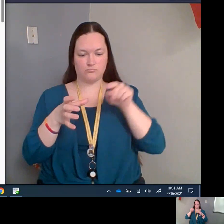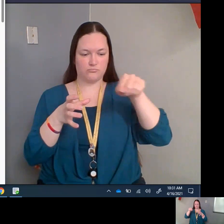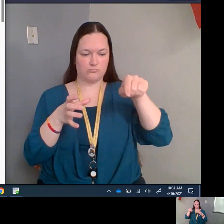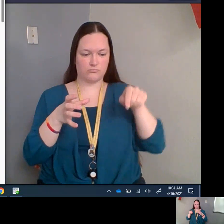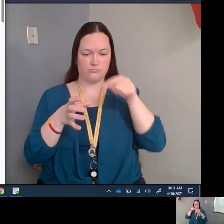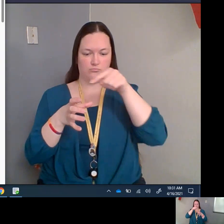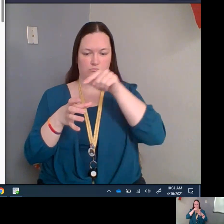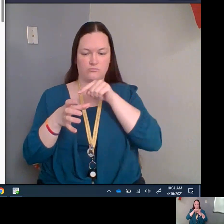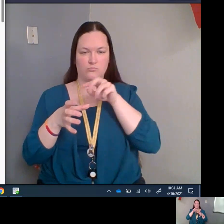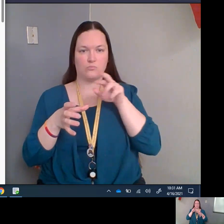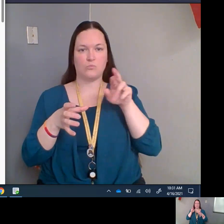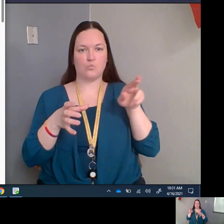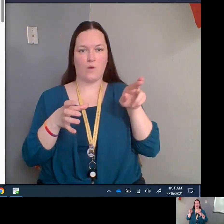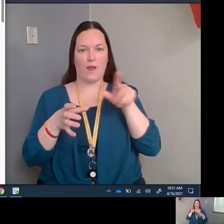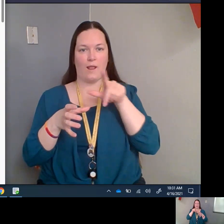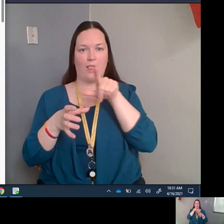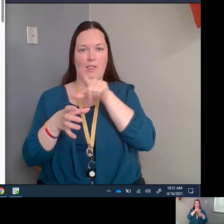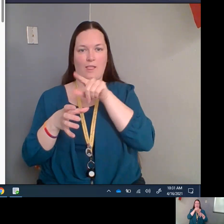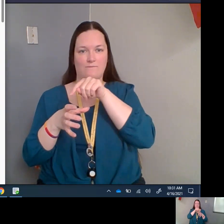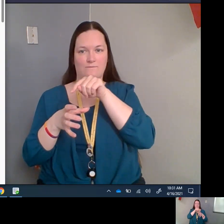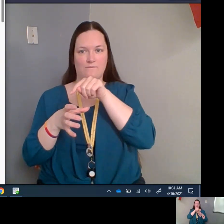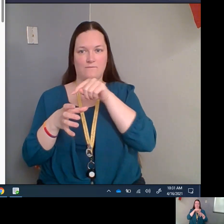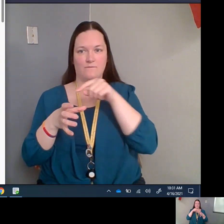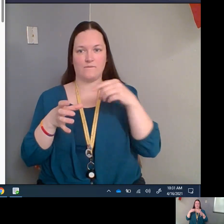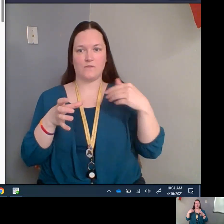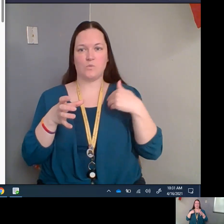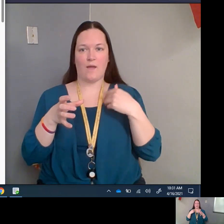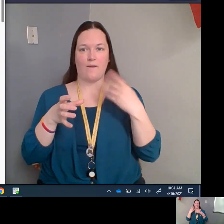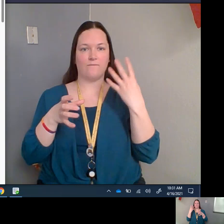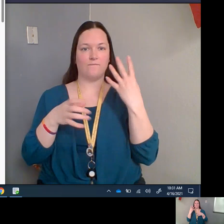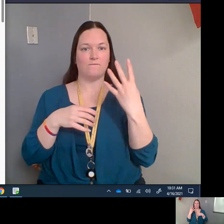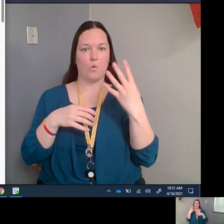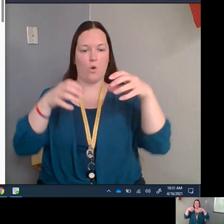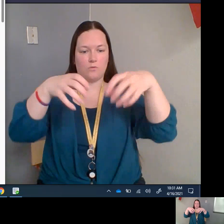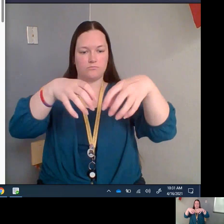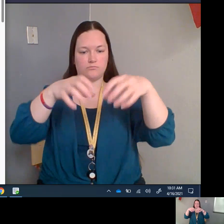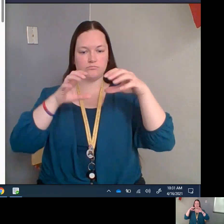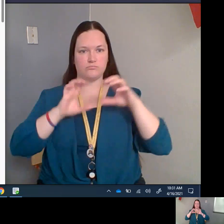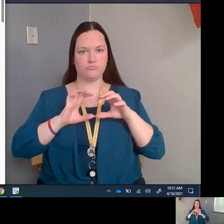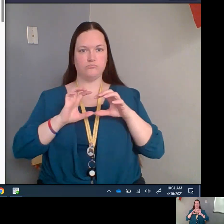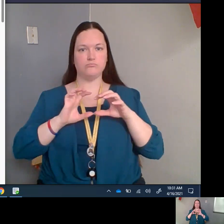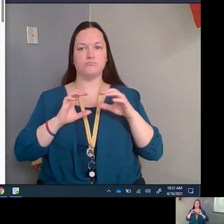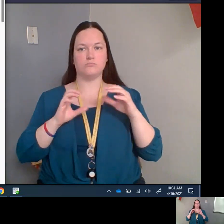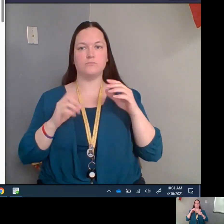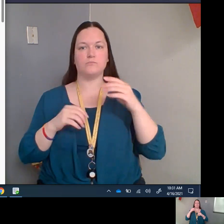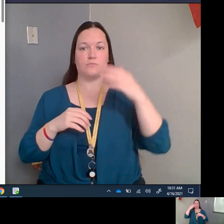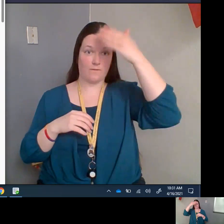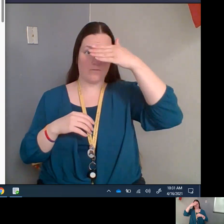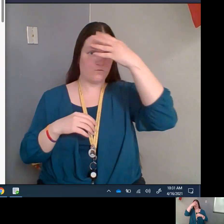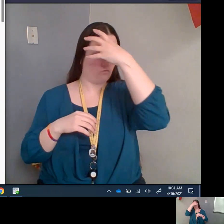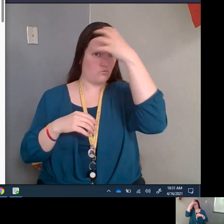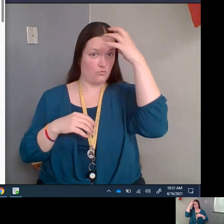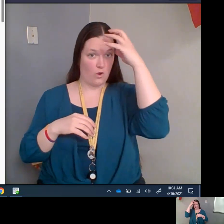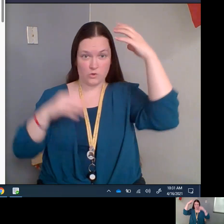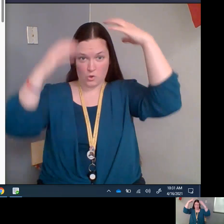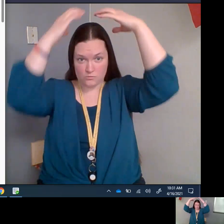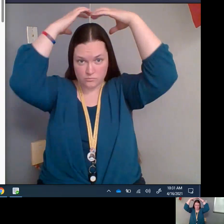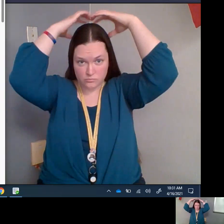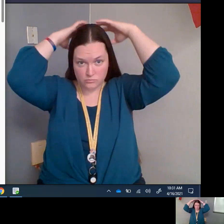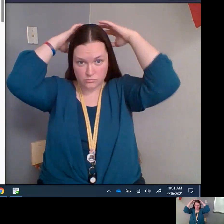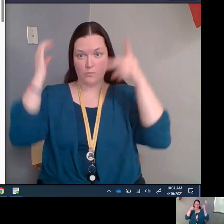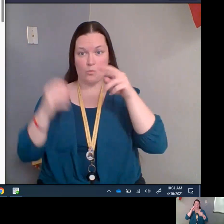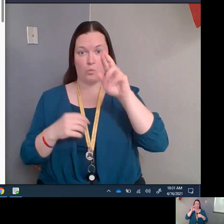left hemisphere. And the cerebrum is further divided into 4 lobes. These 4 lobes are the frontal, the